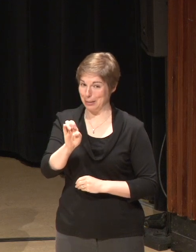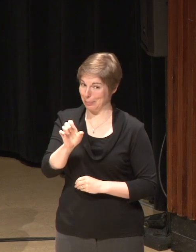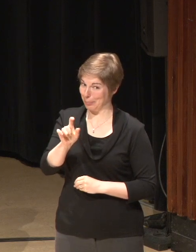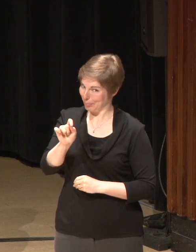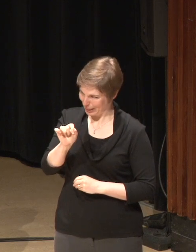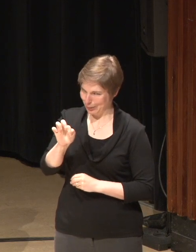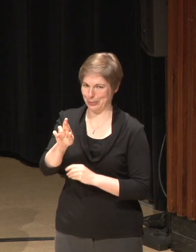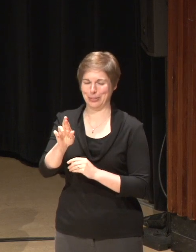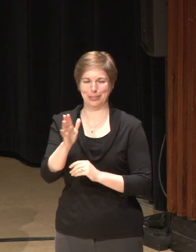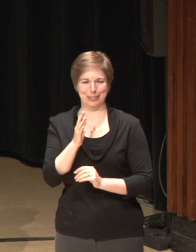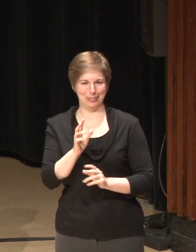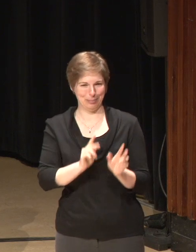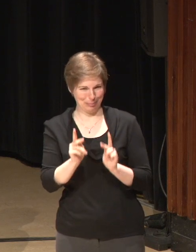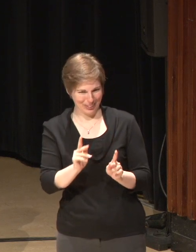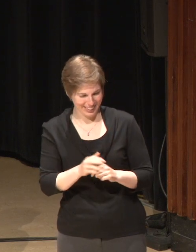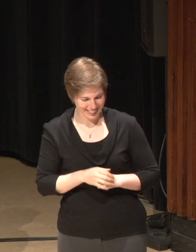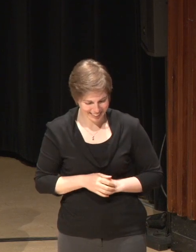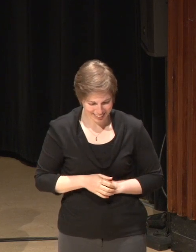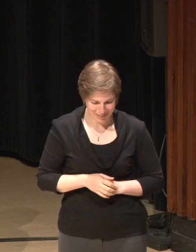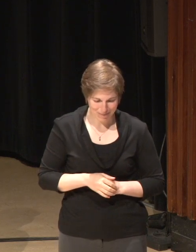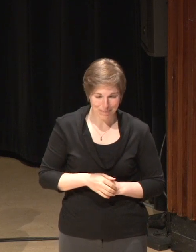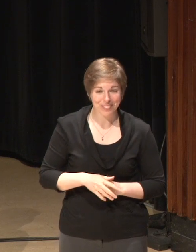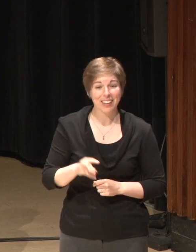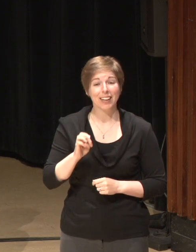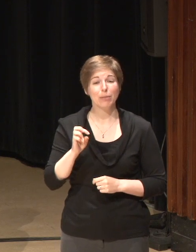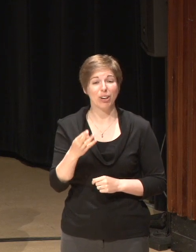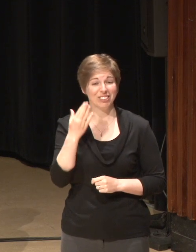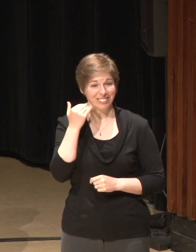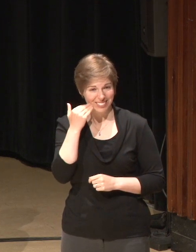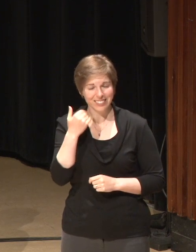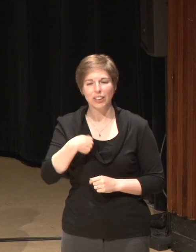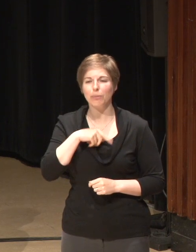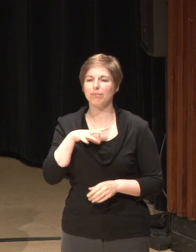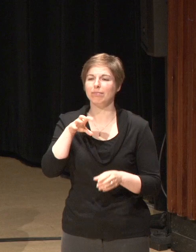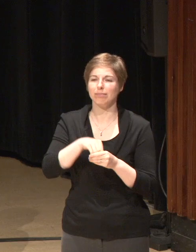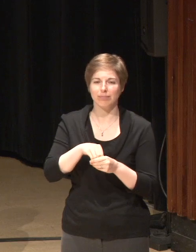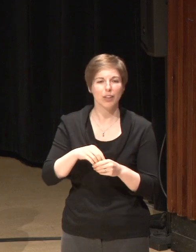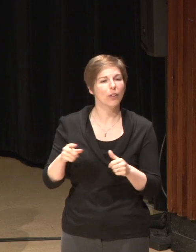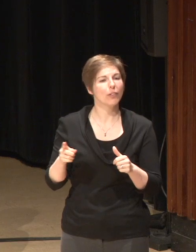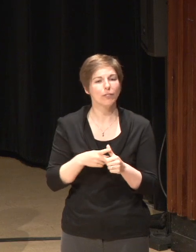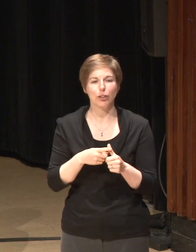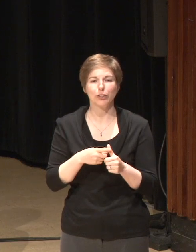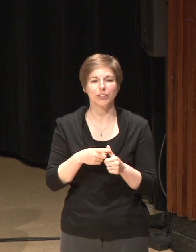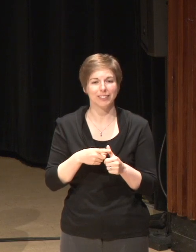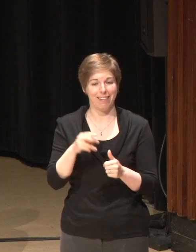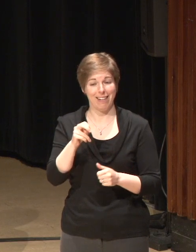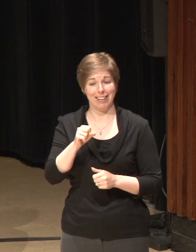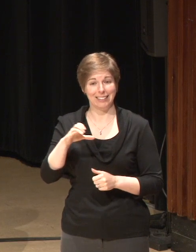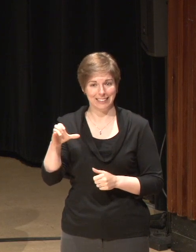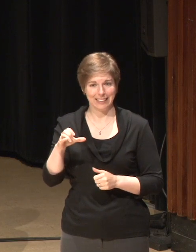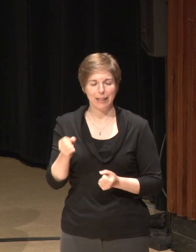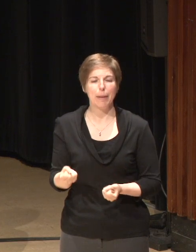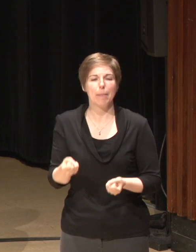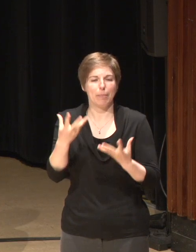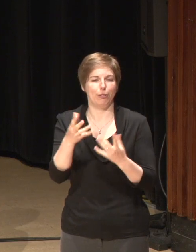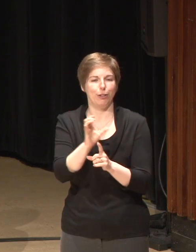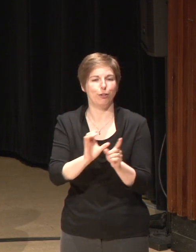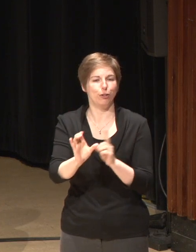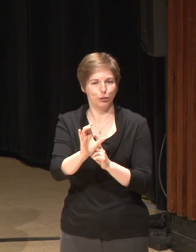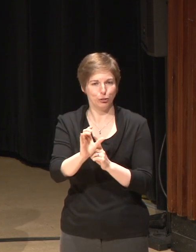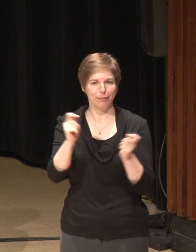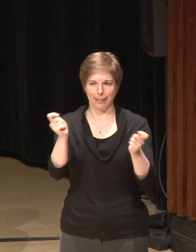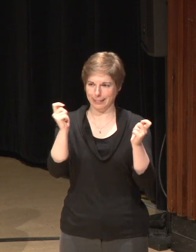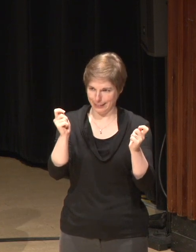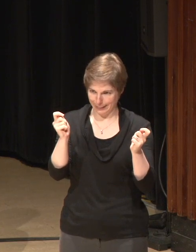In March of this year, we had the pleasure of partaking in the first NSCC Multicultural Fest. We owe fellow